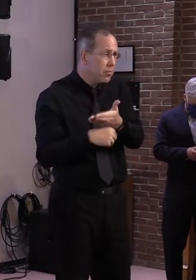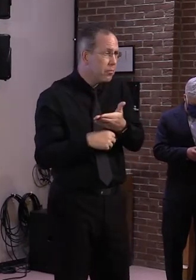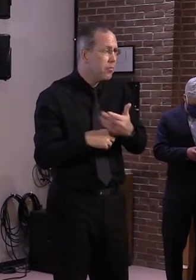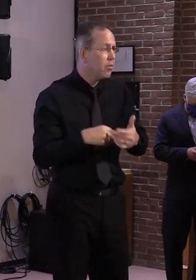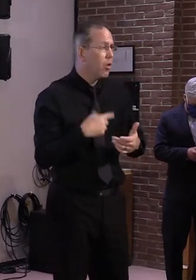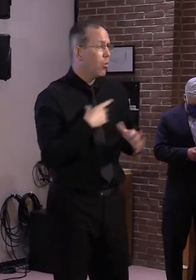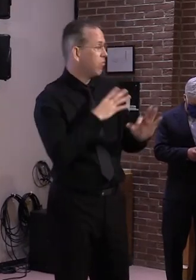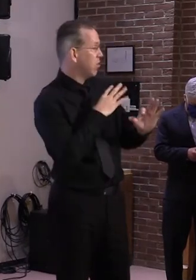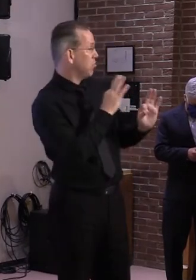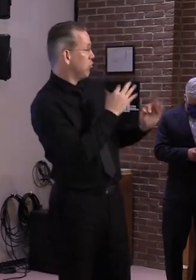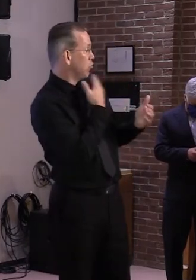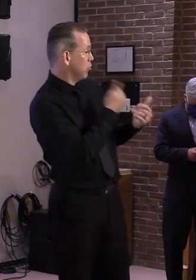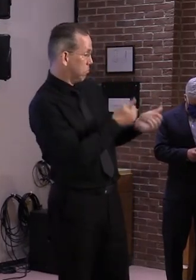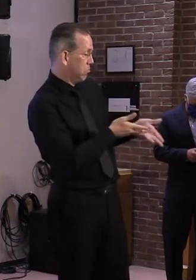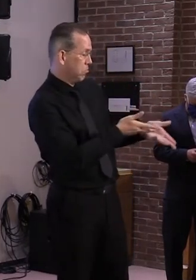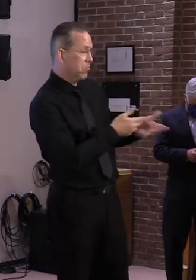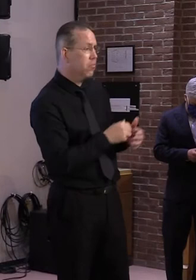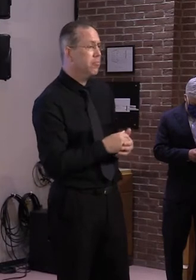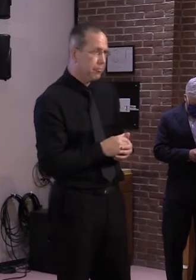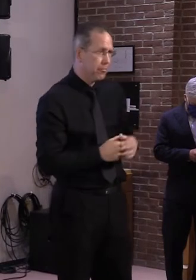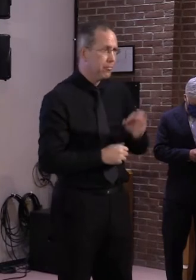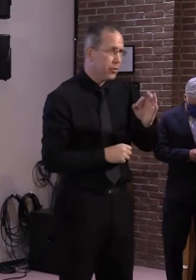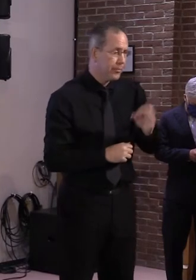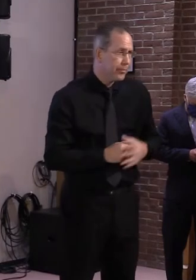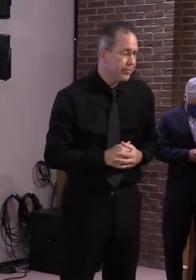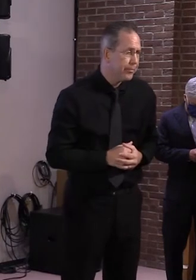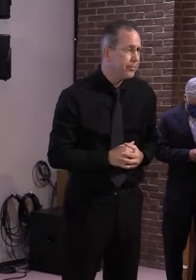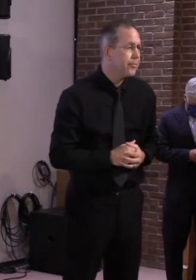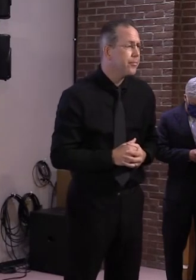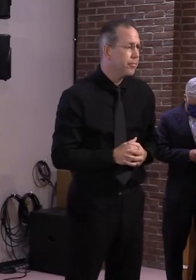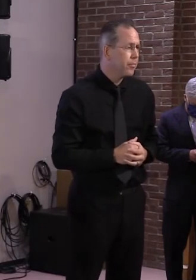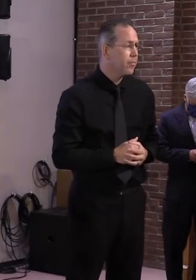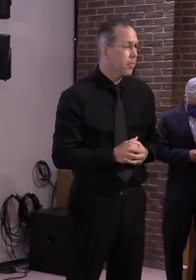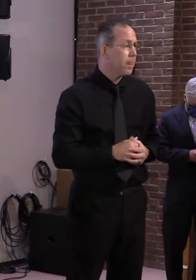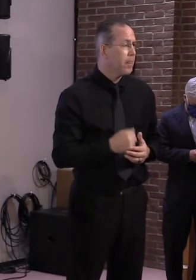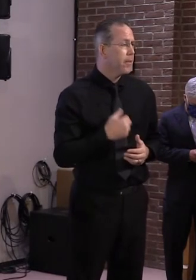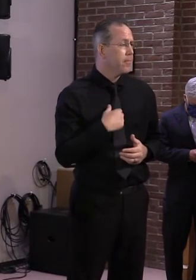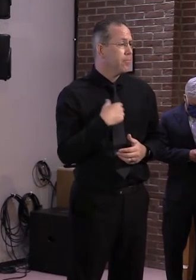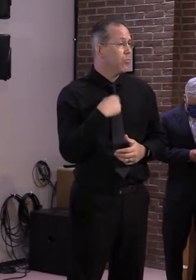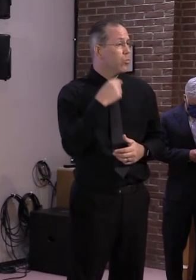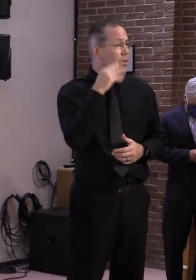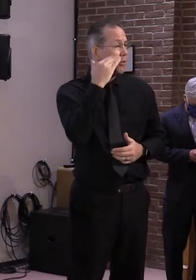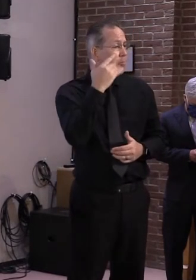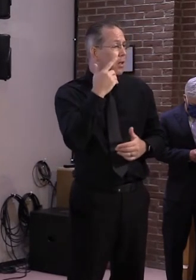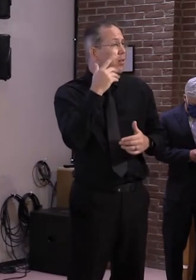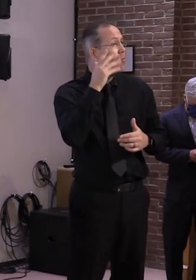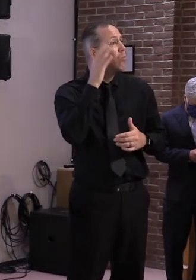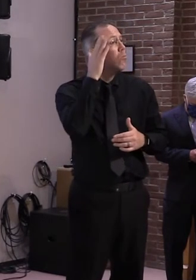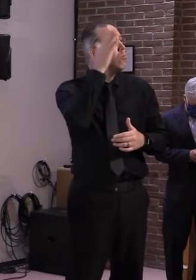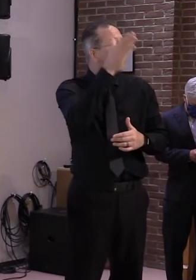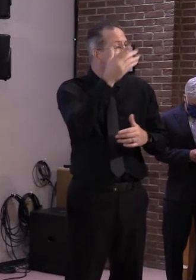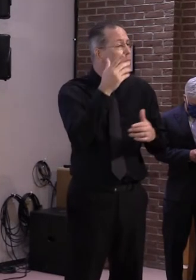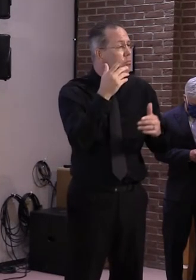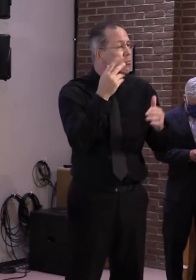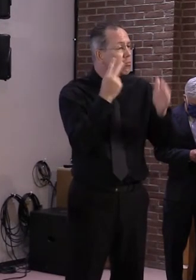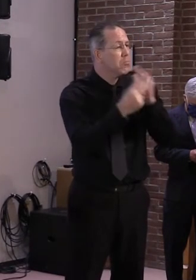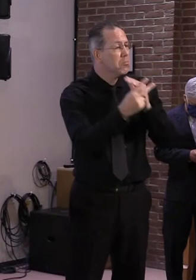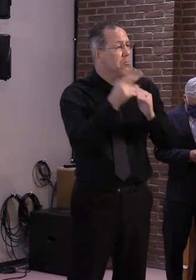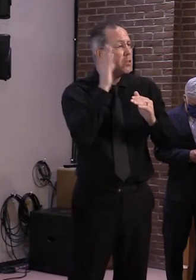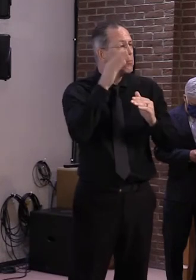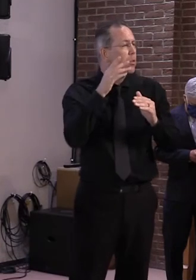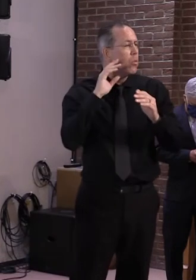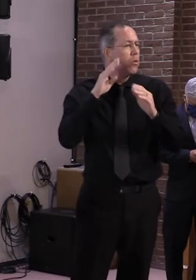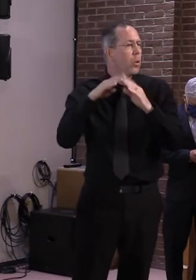Commissioner Pichek can add at this point. But we are anticipating when that does open that we'll be able to release that data.